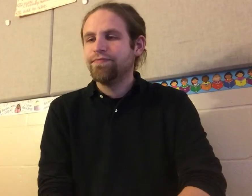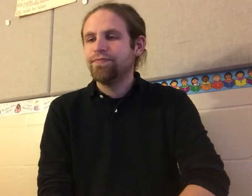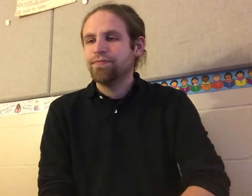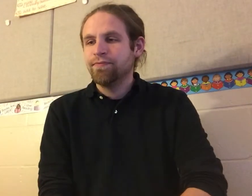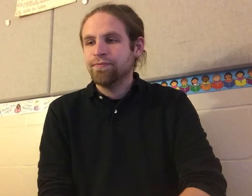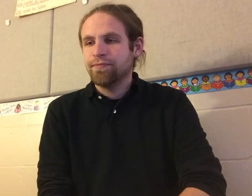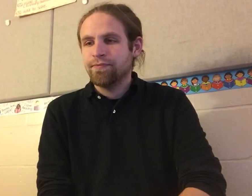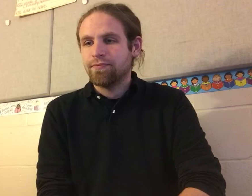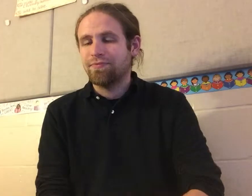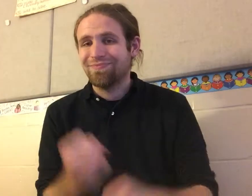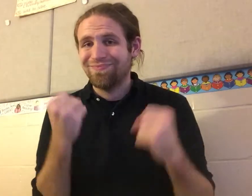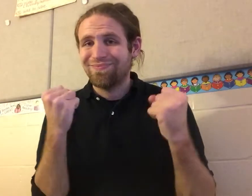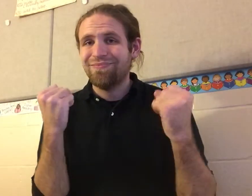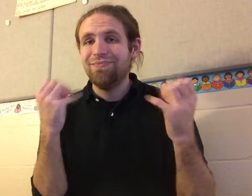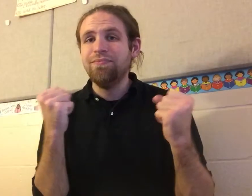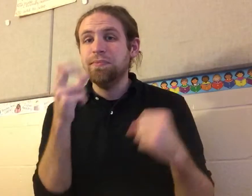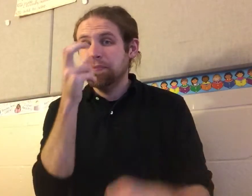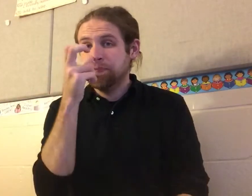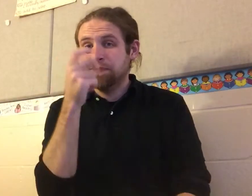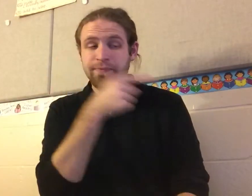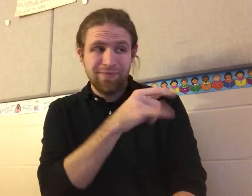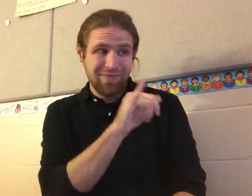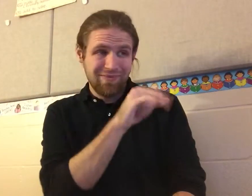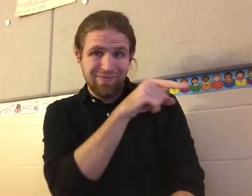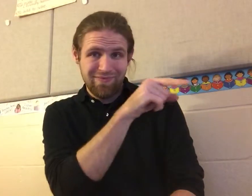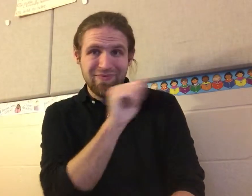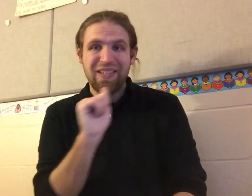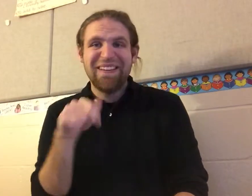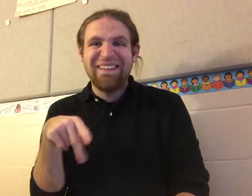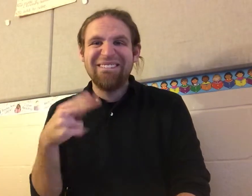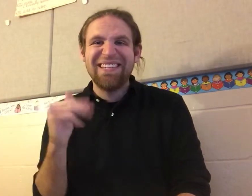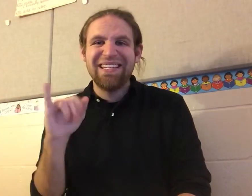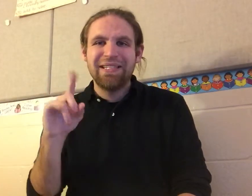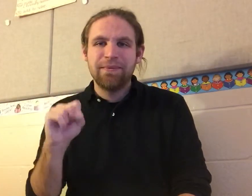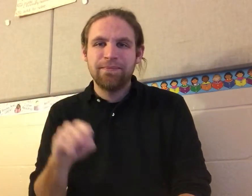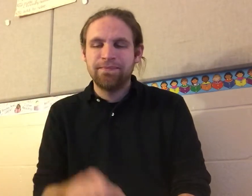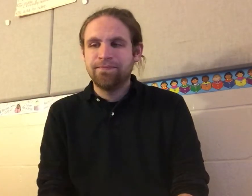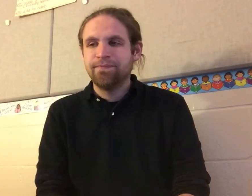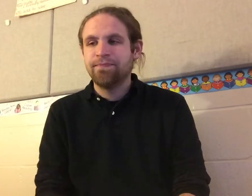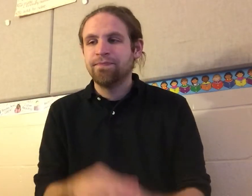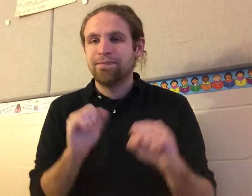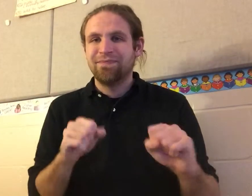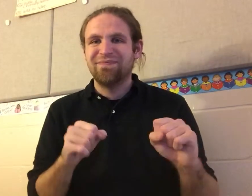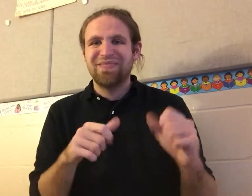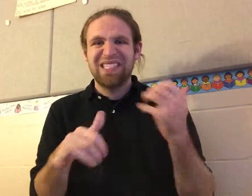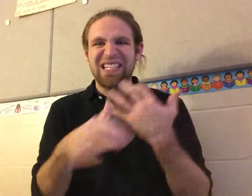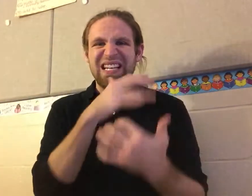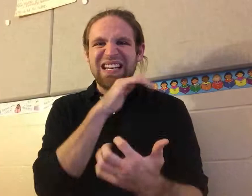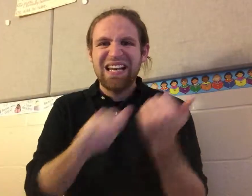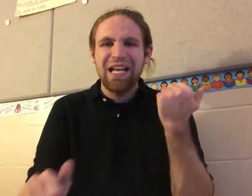Many insects, such as these tiny aphids, can damage entire meadows.